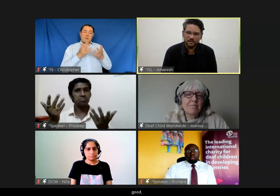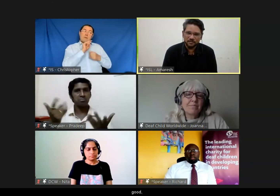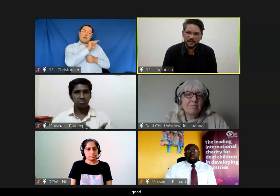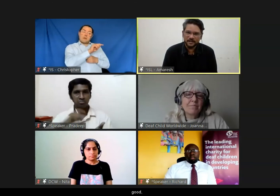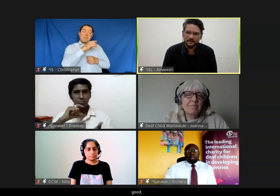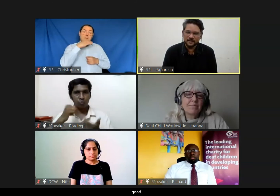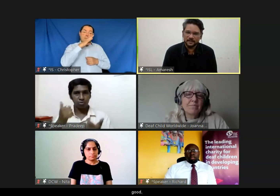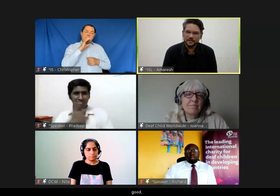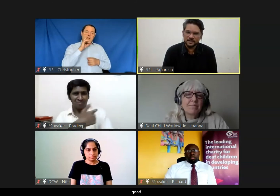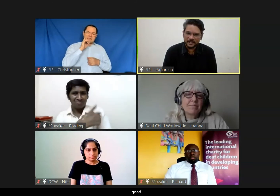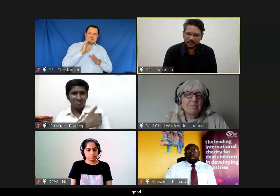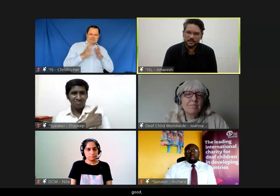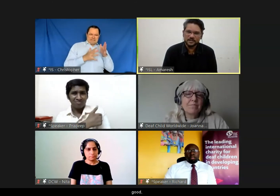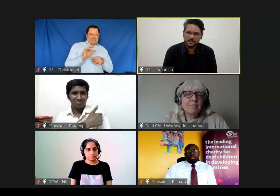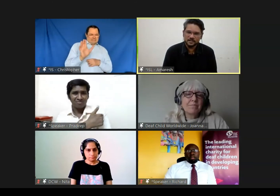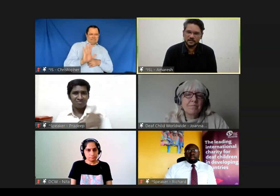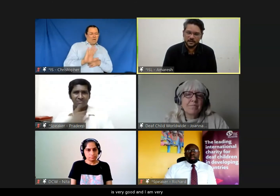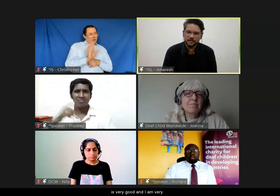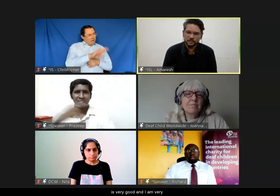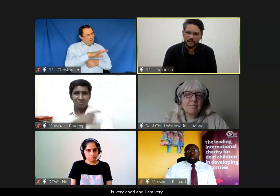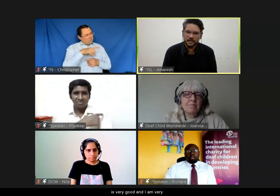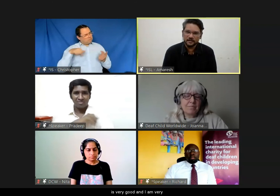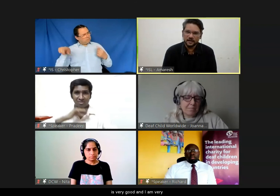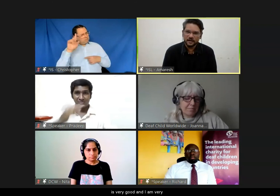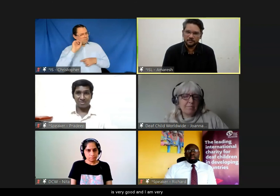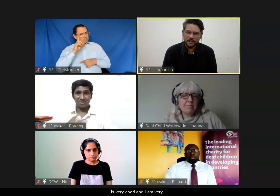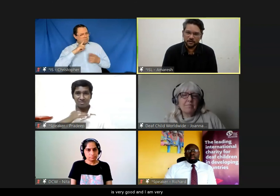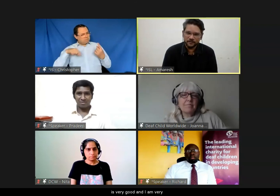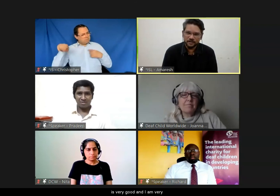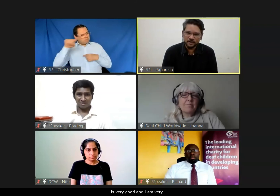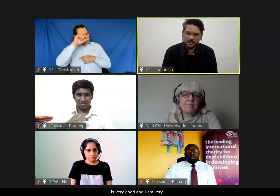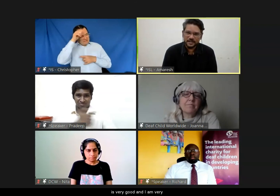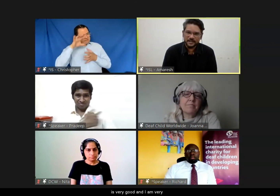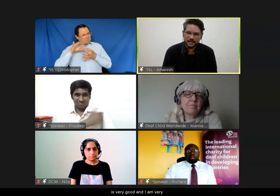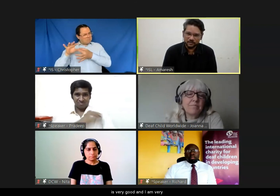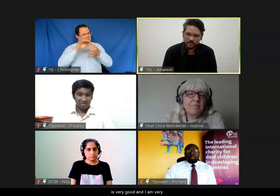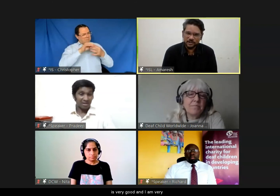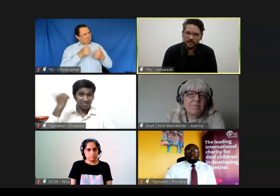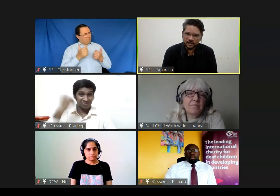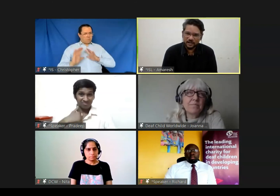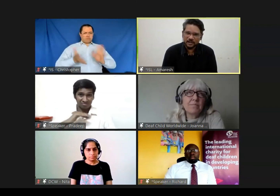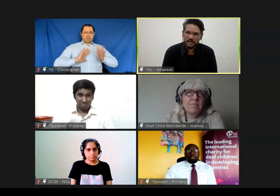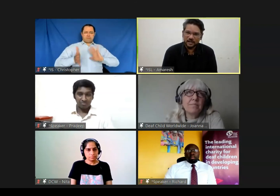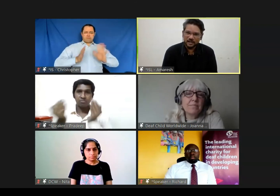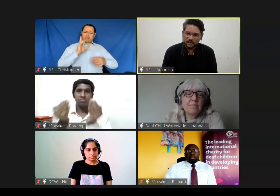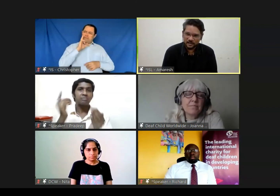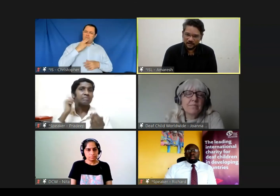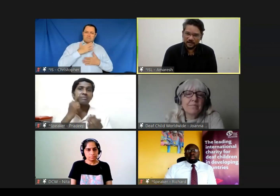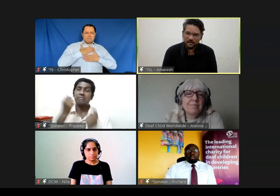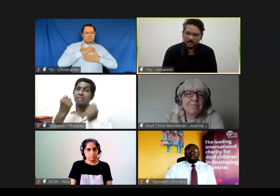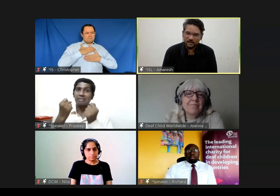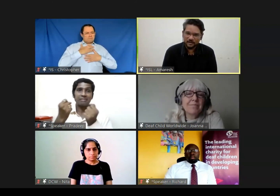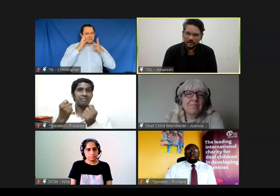is not good, but I tell them that sign language is really good, I'm really confident using sign language.